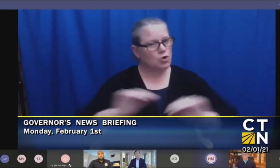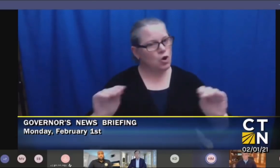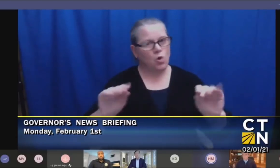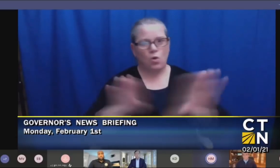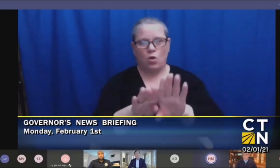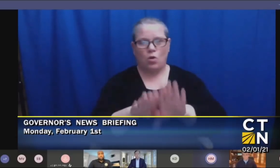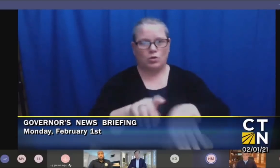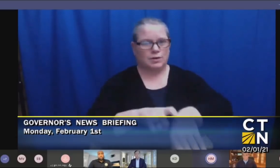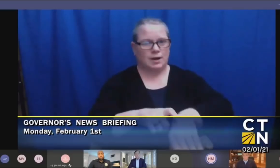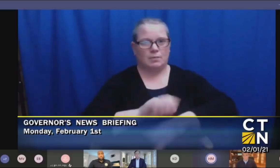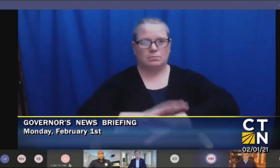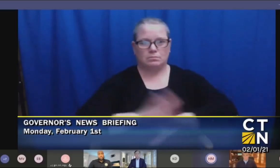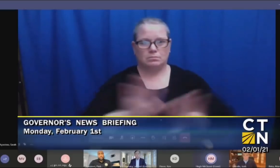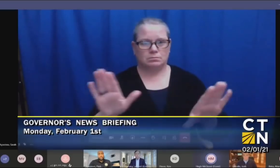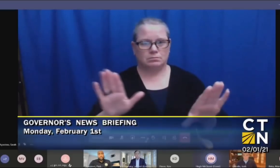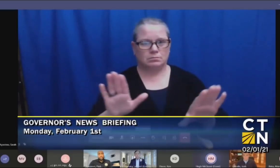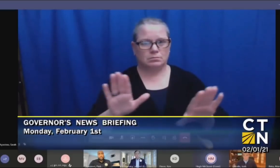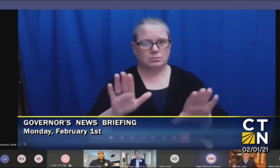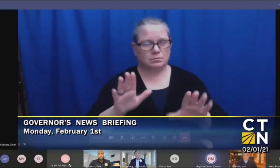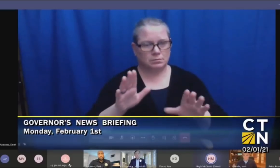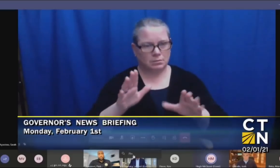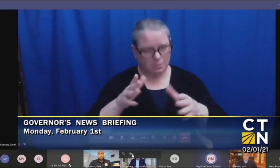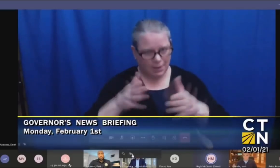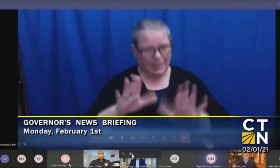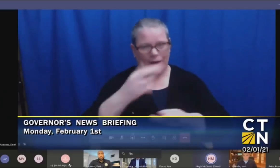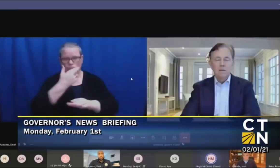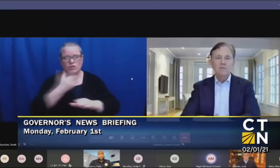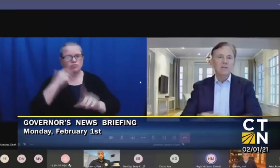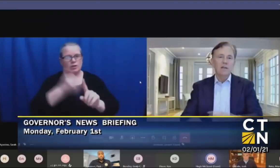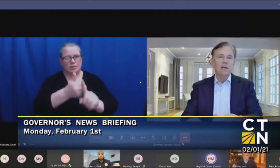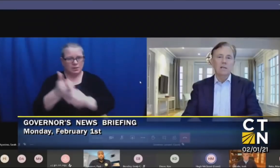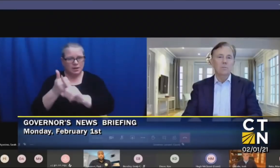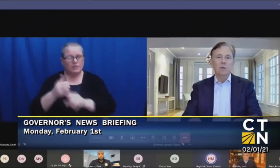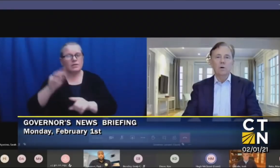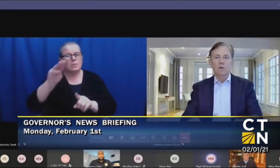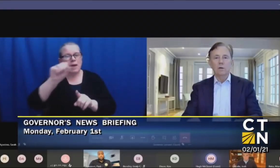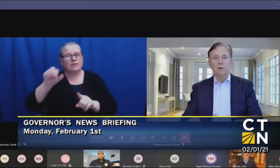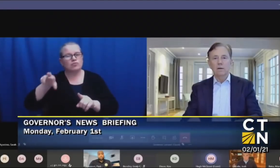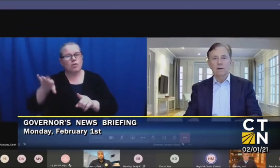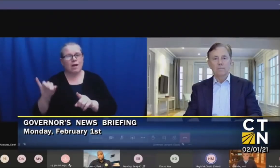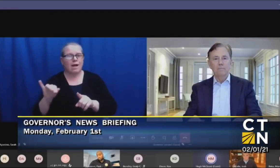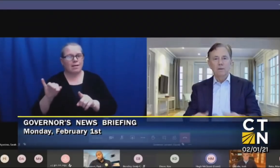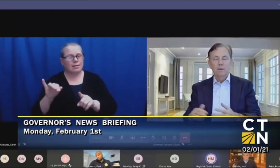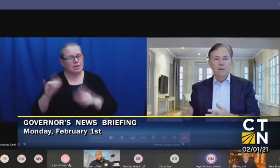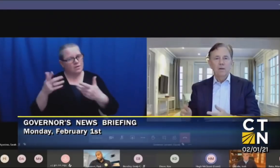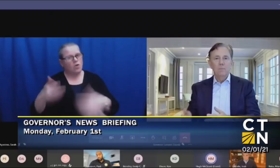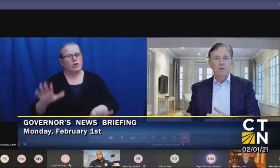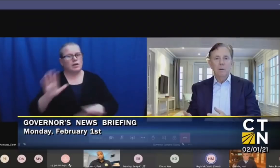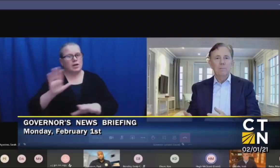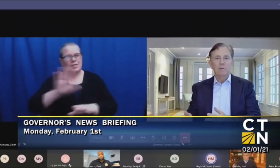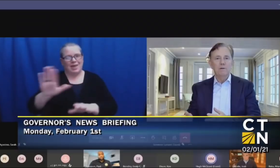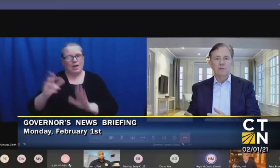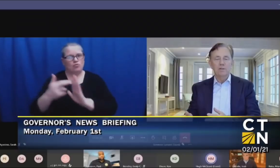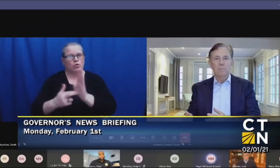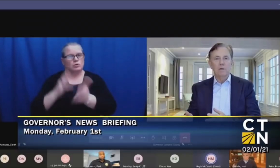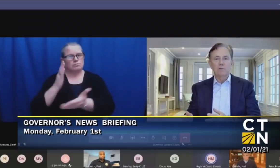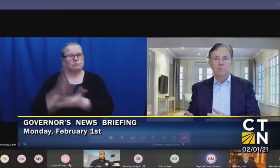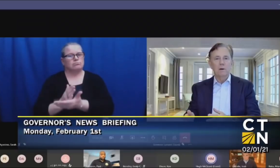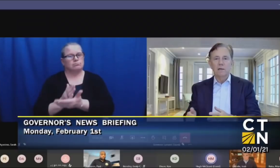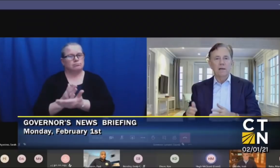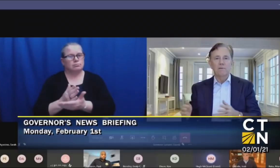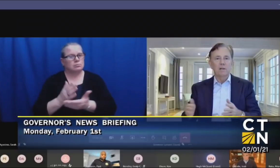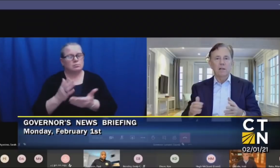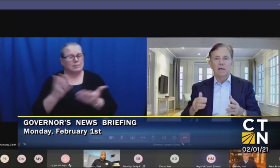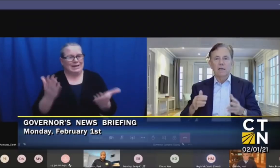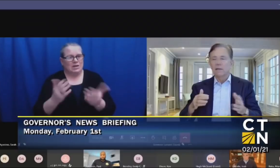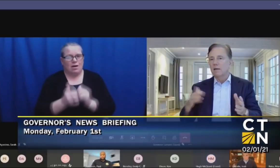done that, I guess. What's it going to take for that to happen? That's going to take a little bit longer. Most people have finished their meals